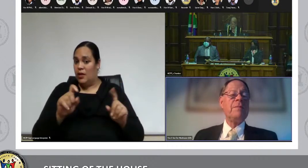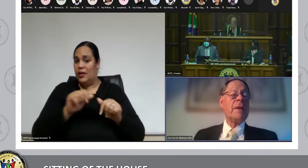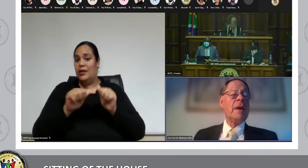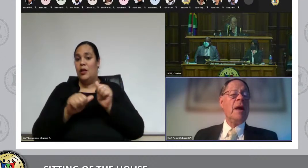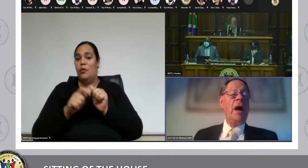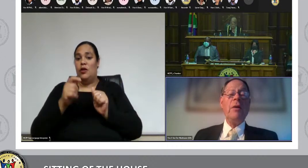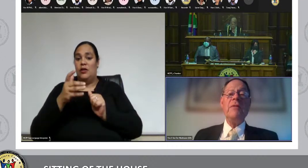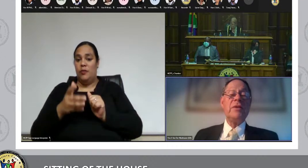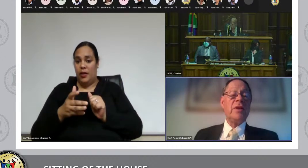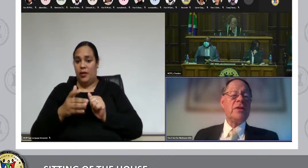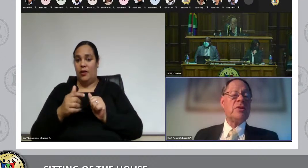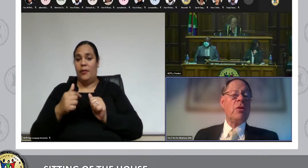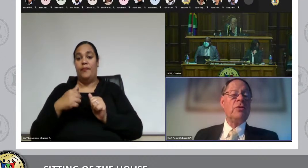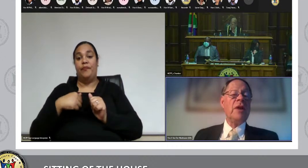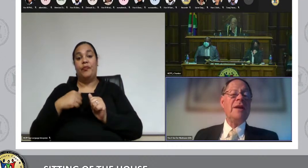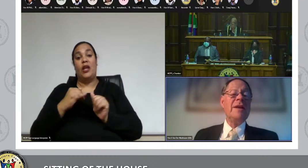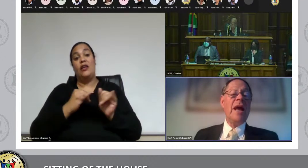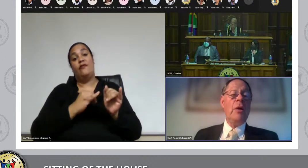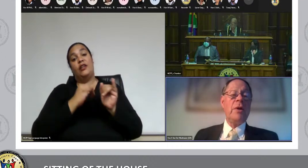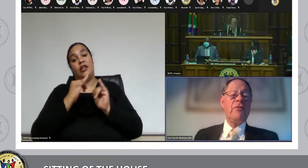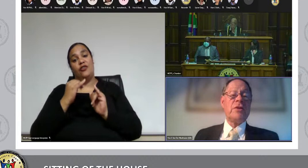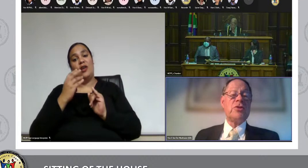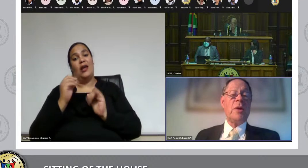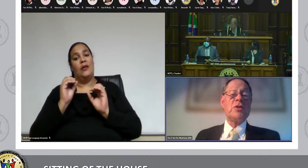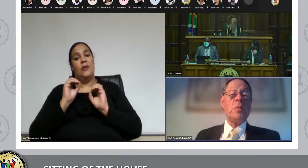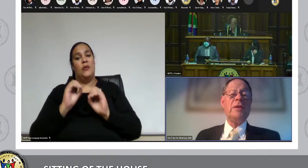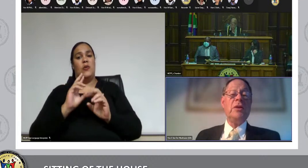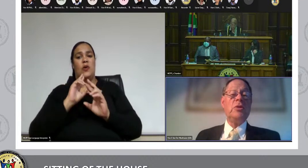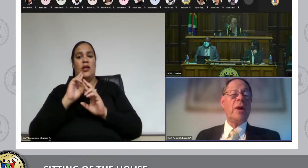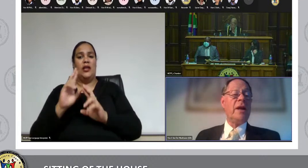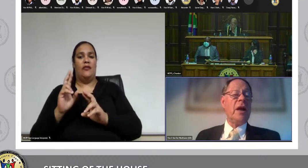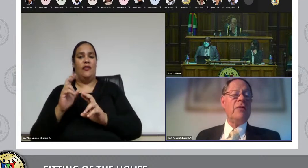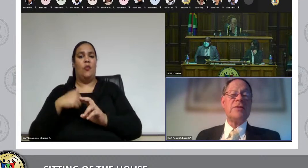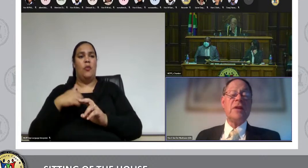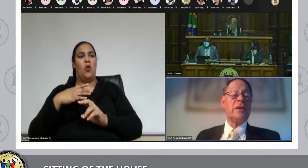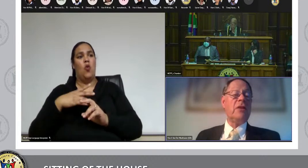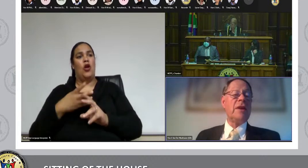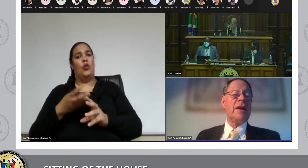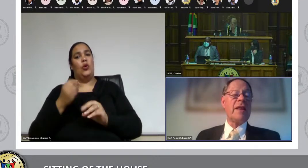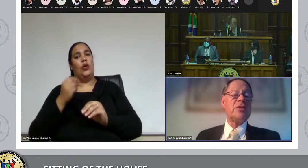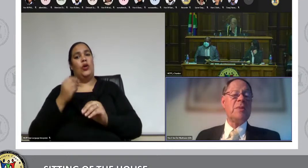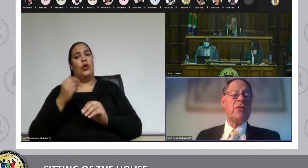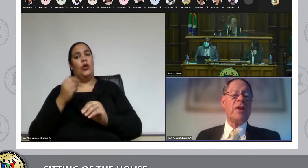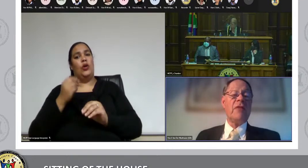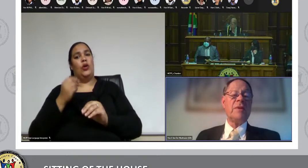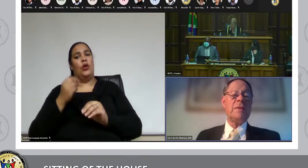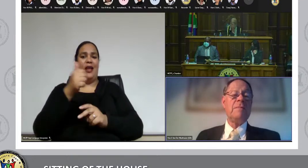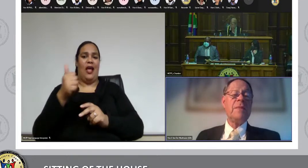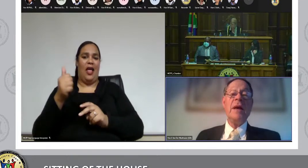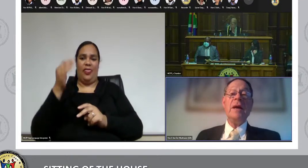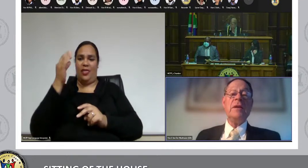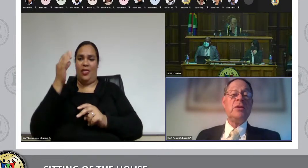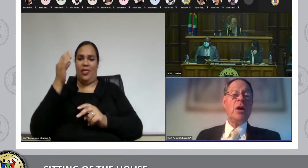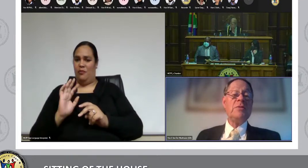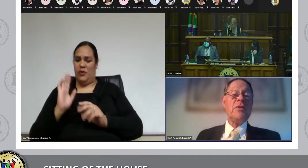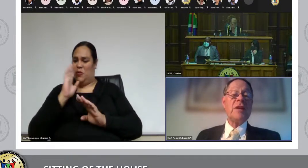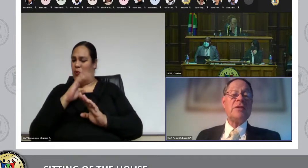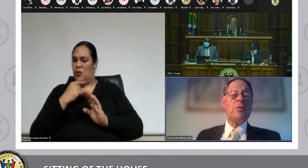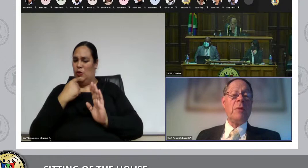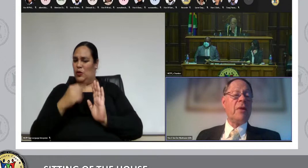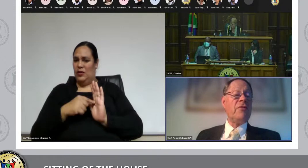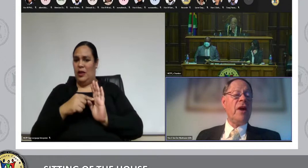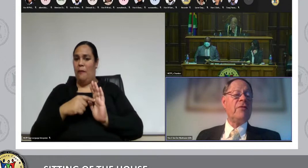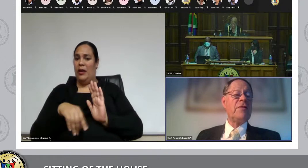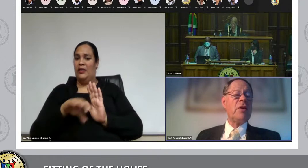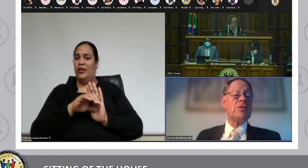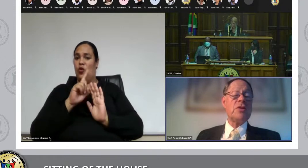Speaker, our invitation contained no reference to us wanting to gain oversight over another sphere of government. In terms of